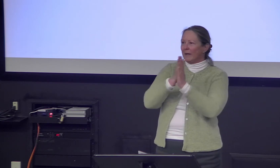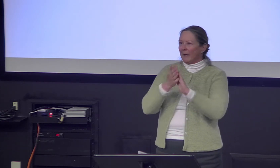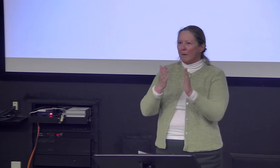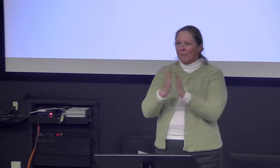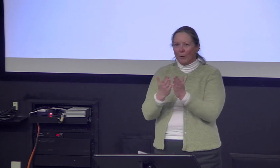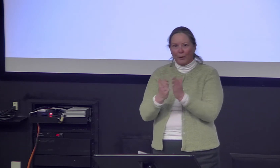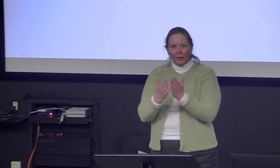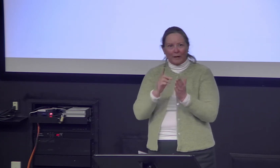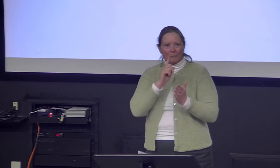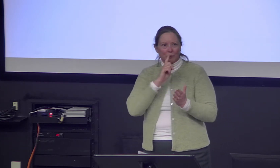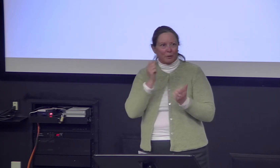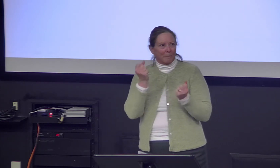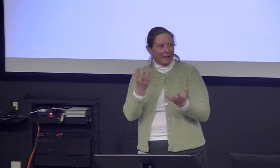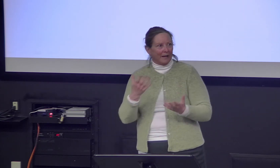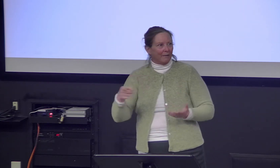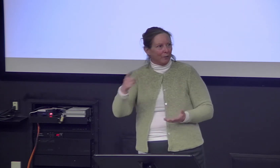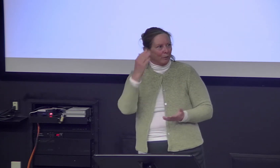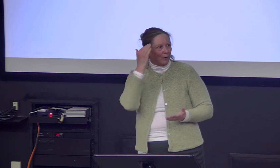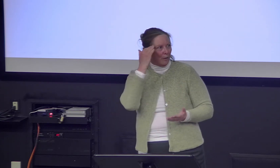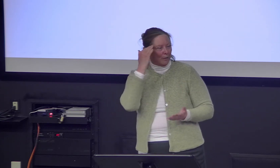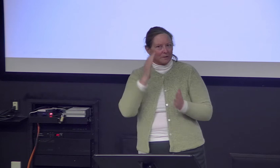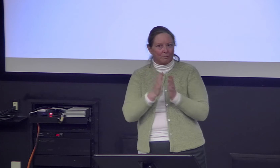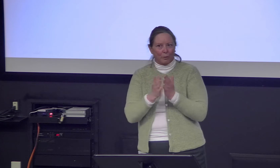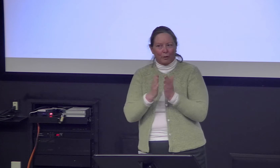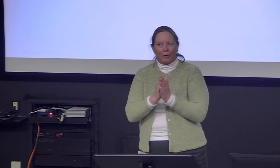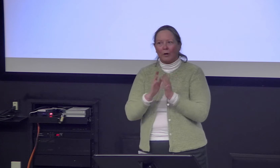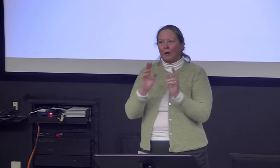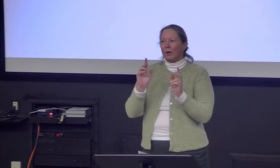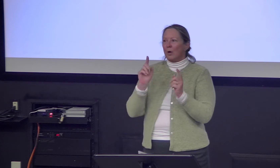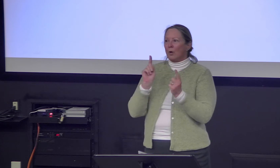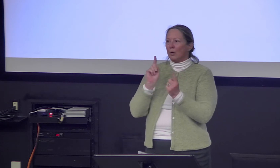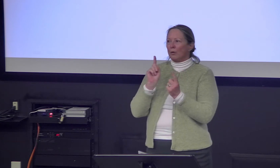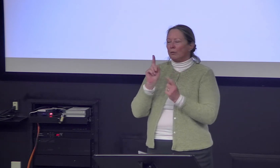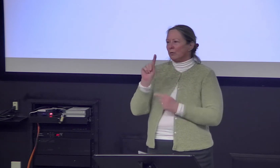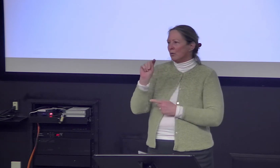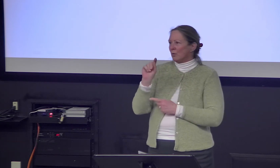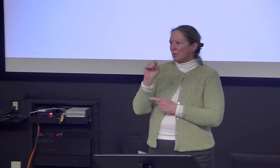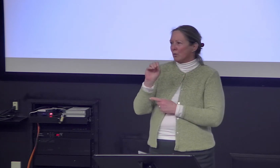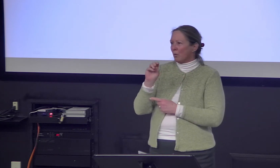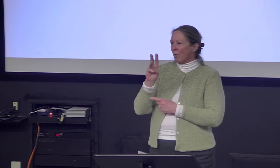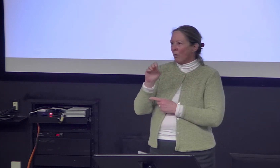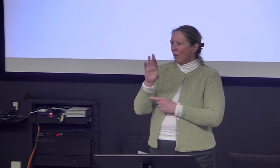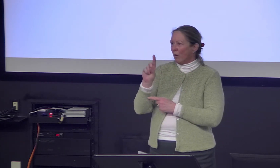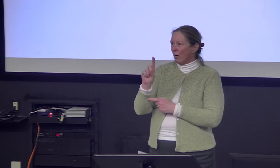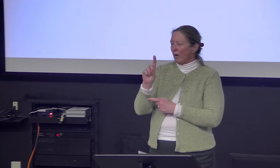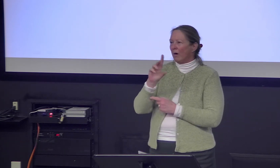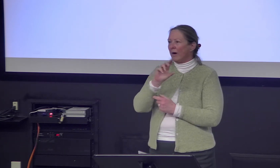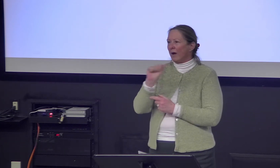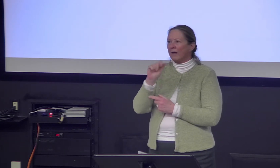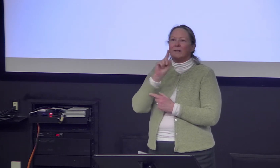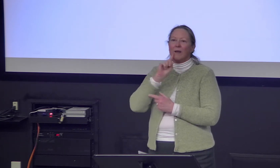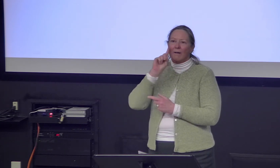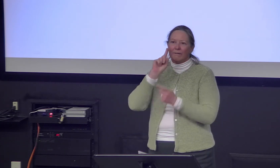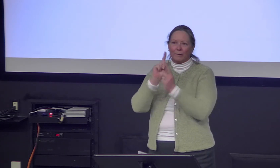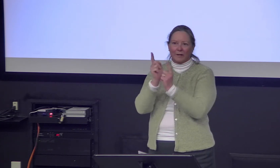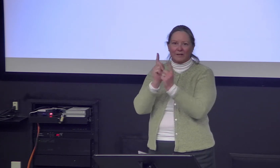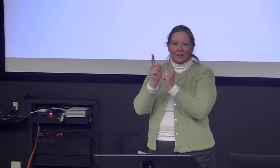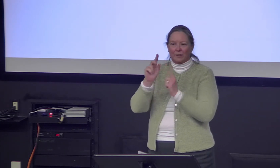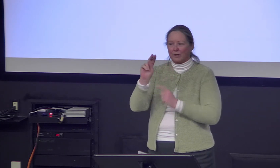His PhD did become a book. I'm sure many of you are familiar with his book. It's Toward a Deaf